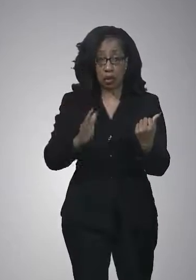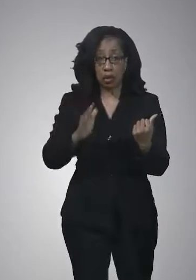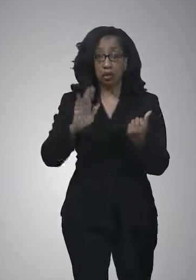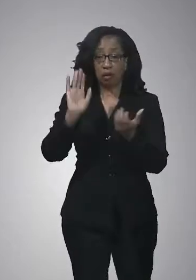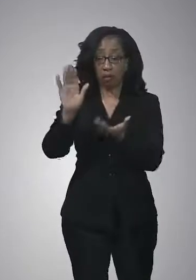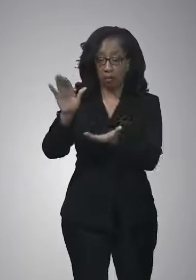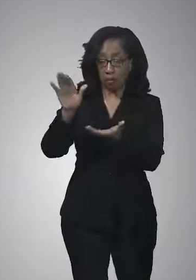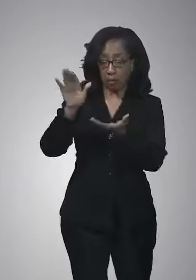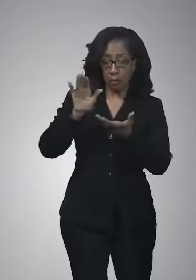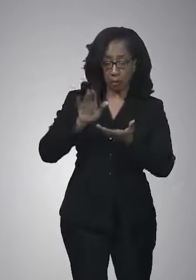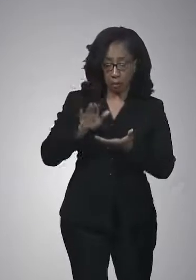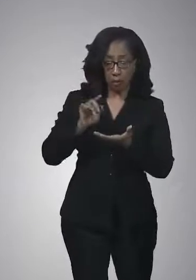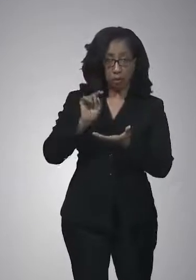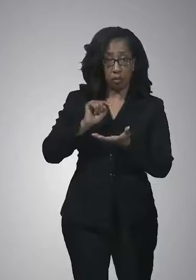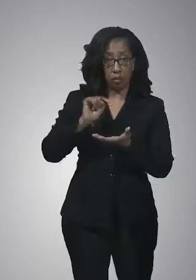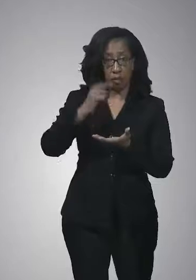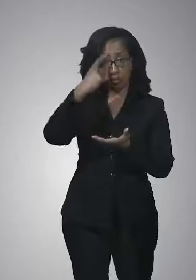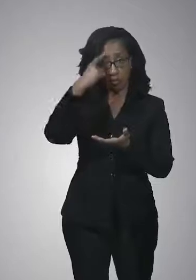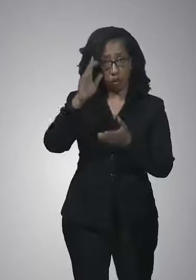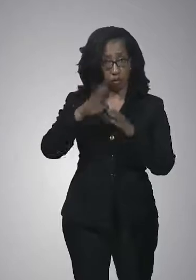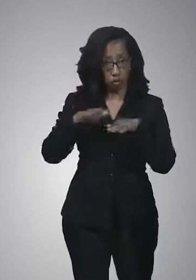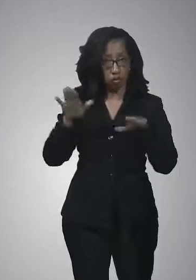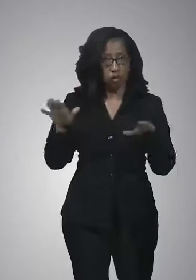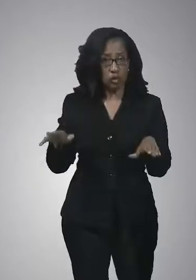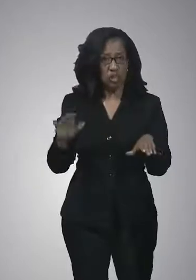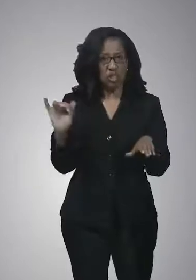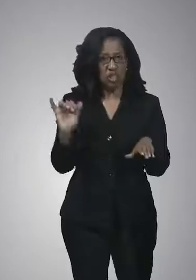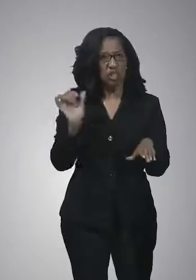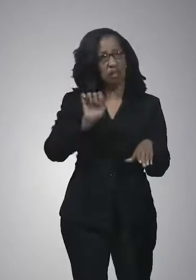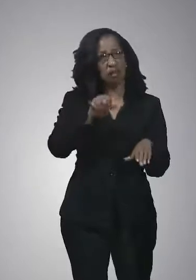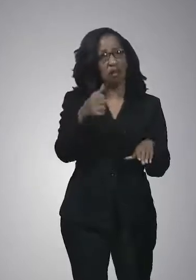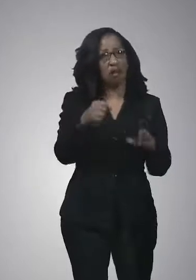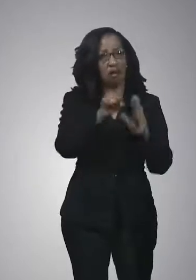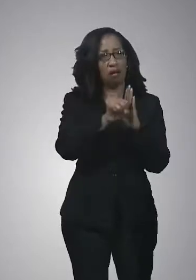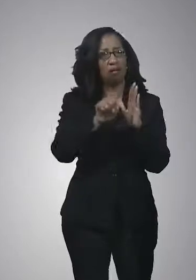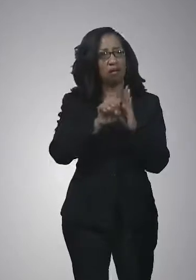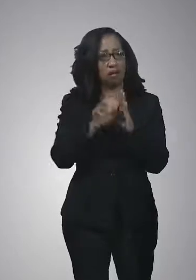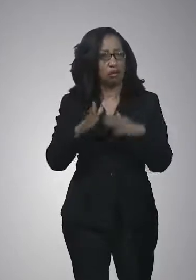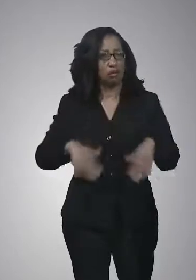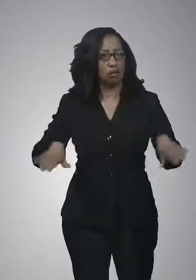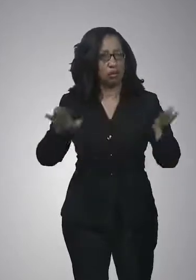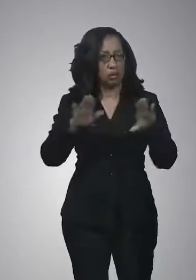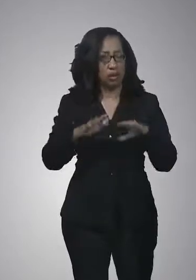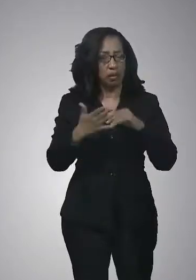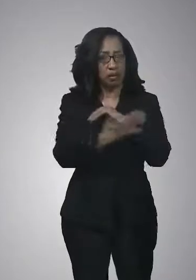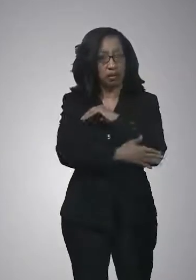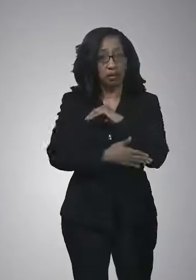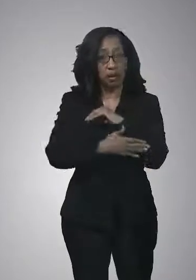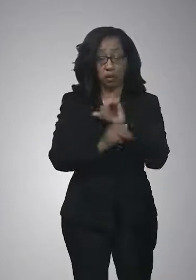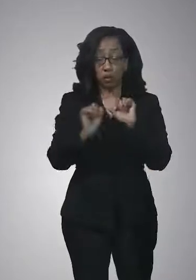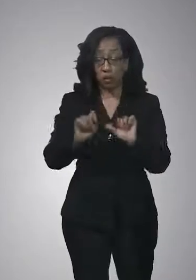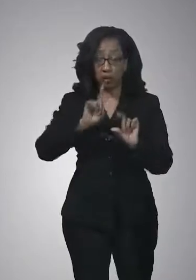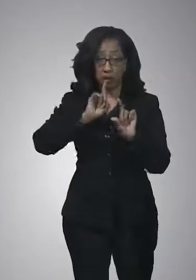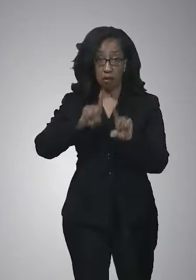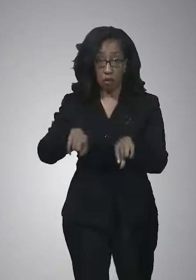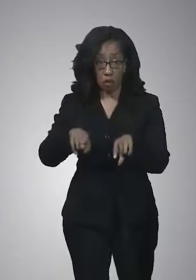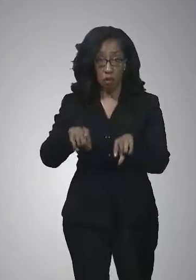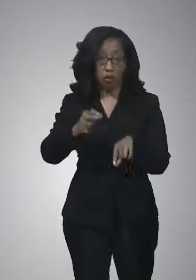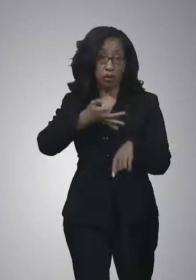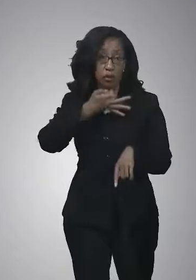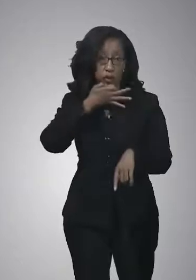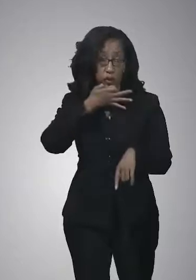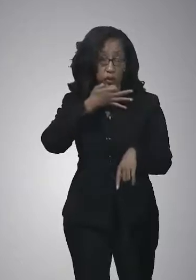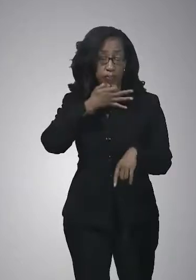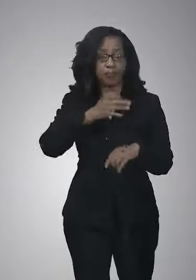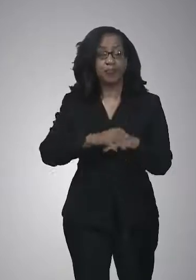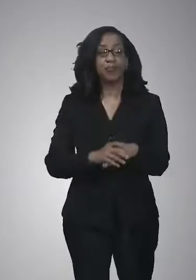like every other state across the country. And we know that we will be able to pre-order those vaccinations very soon. And